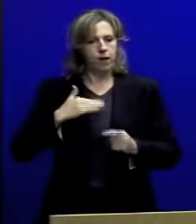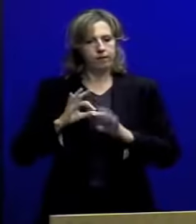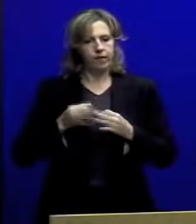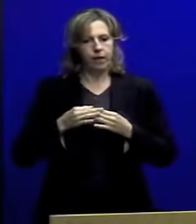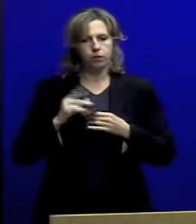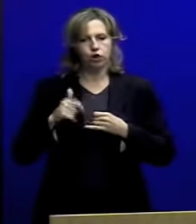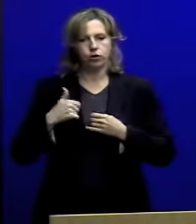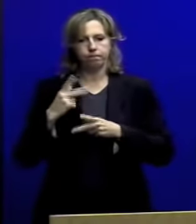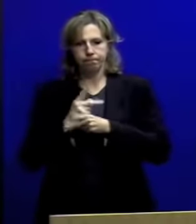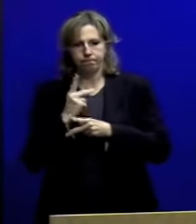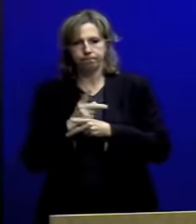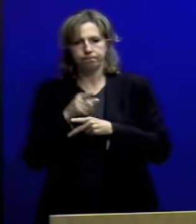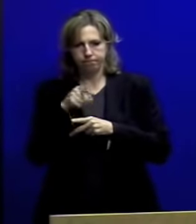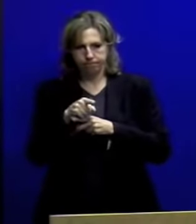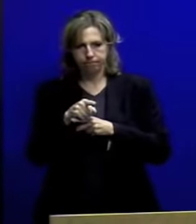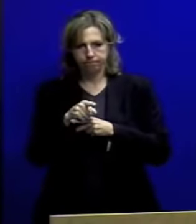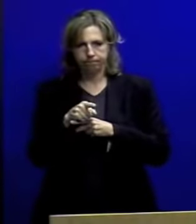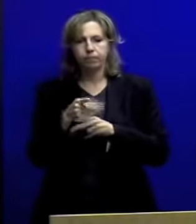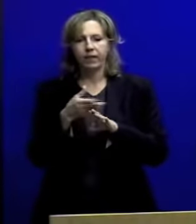months.